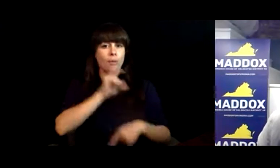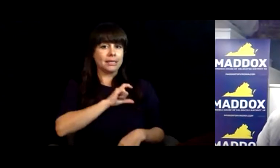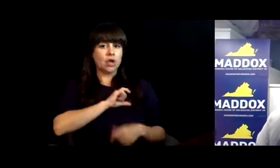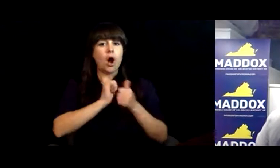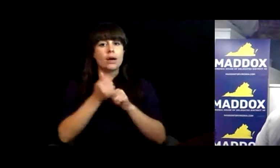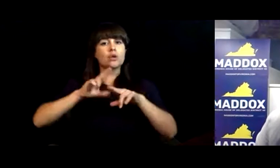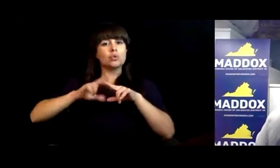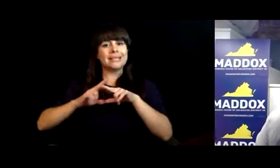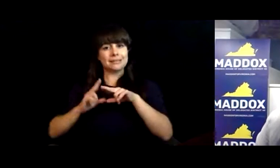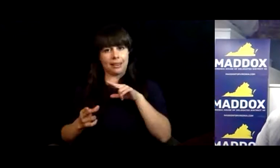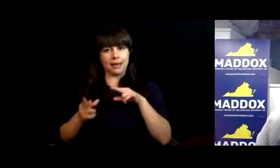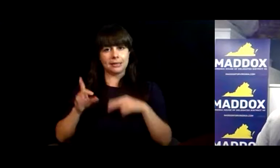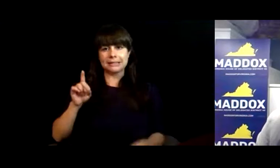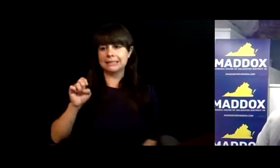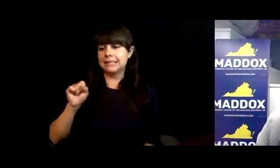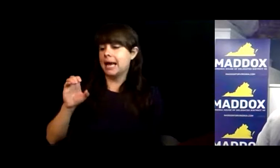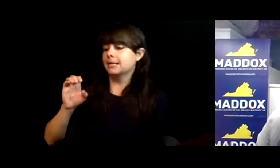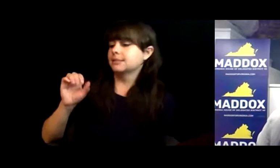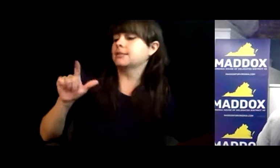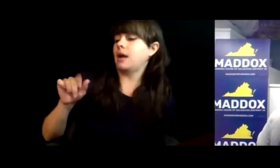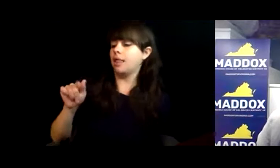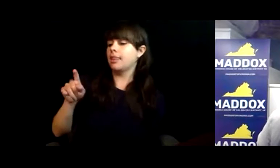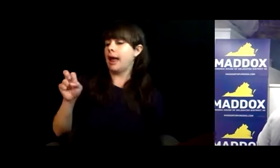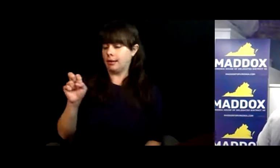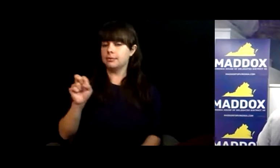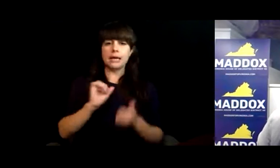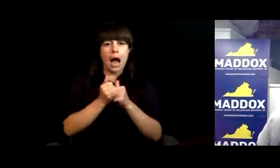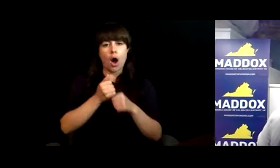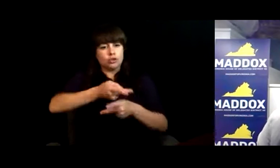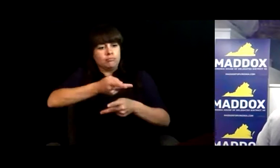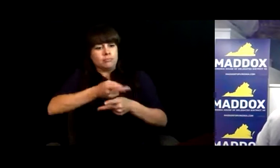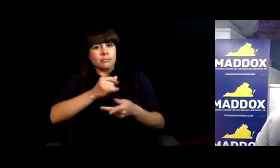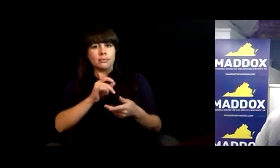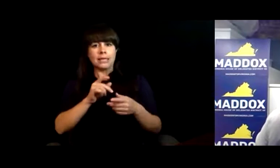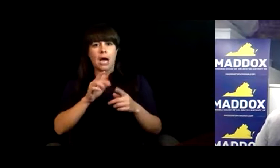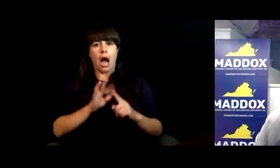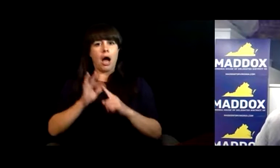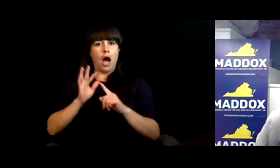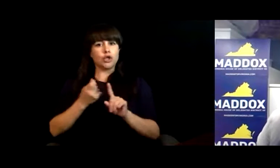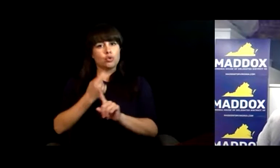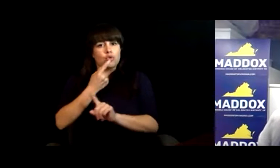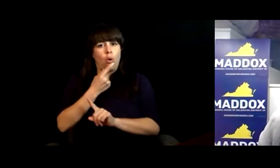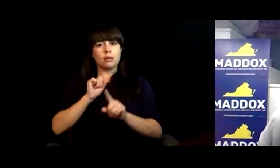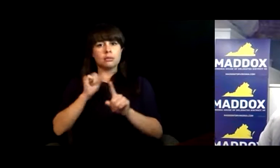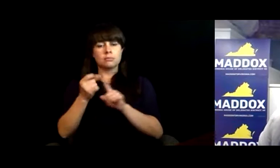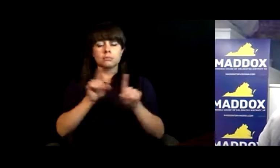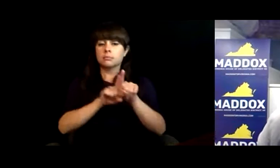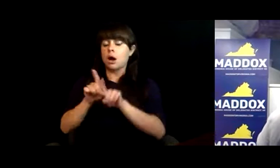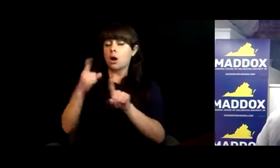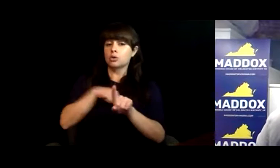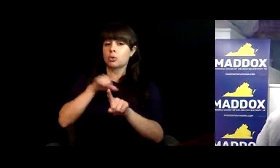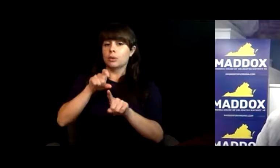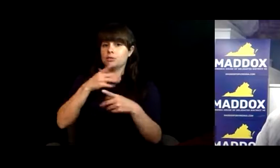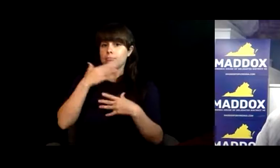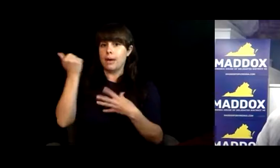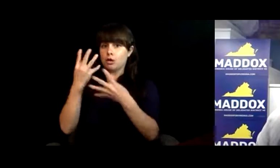de-escalate and how to handle some of these unusual situations. I also think we need to do a better job of screening the